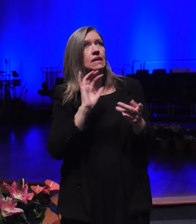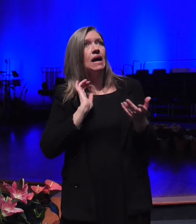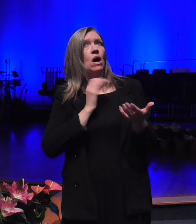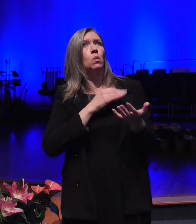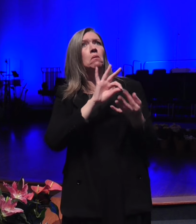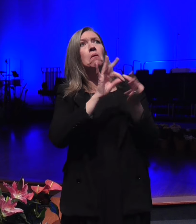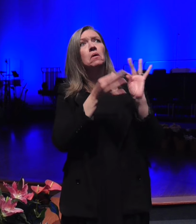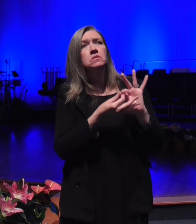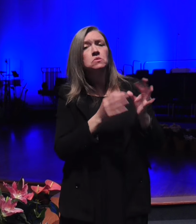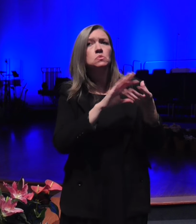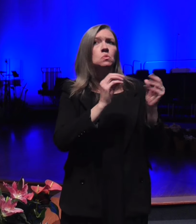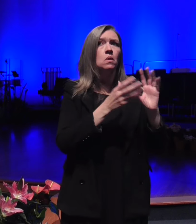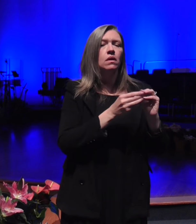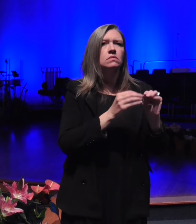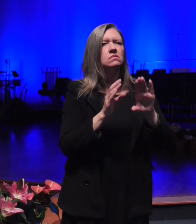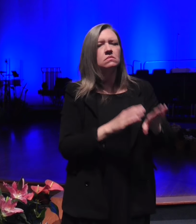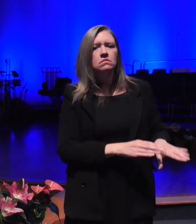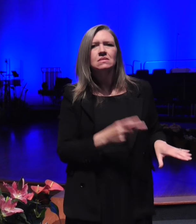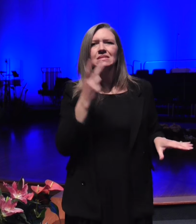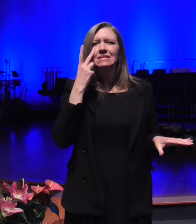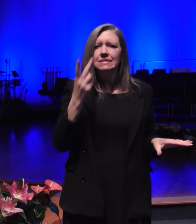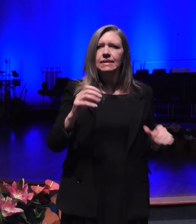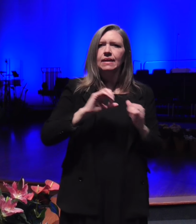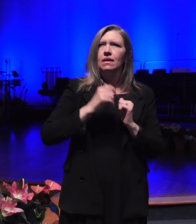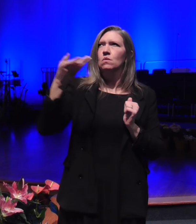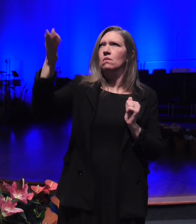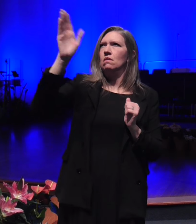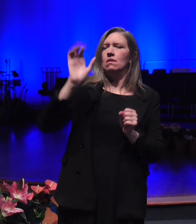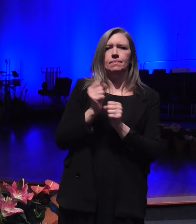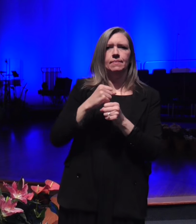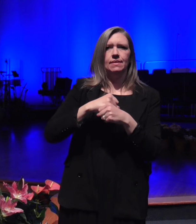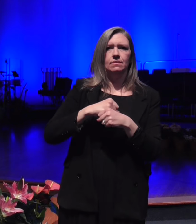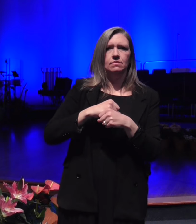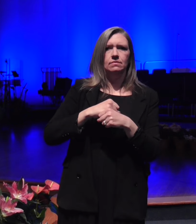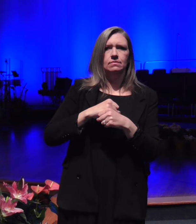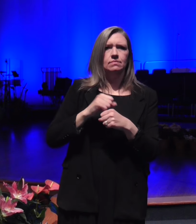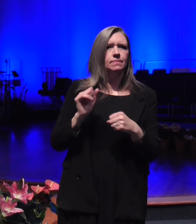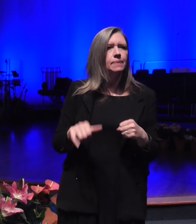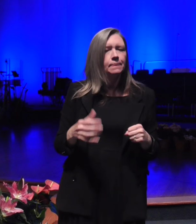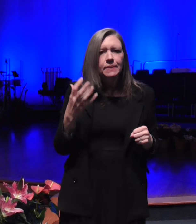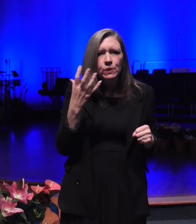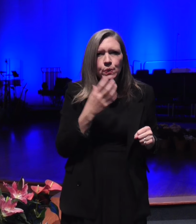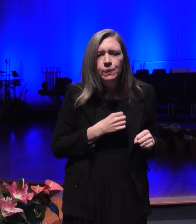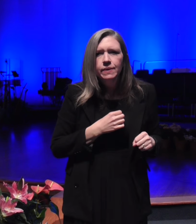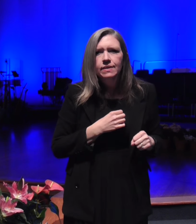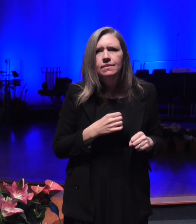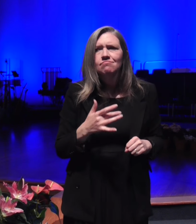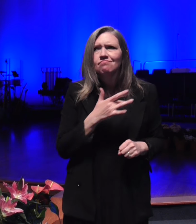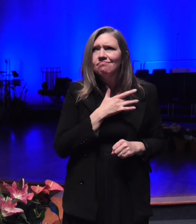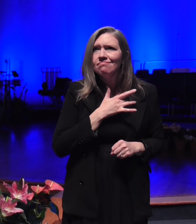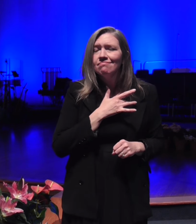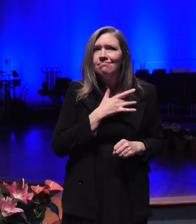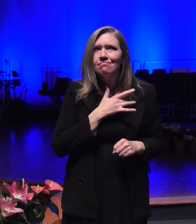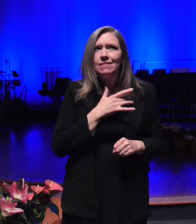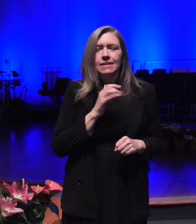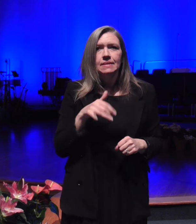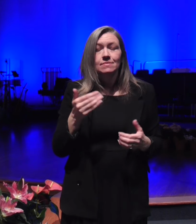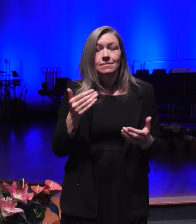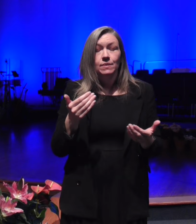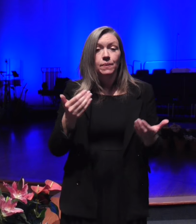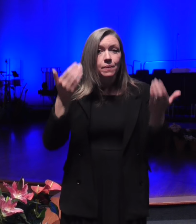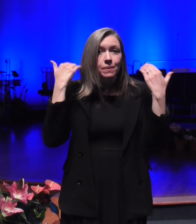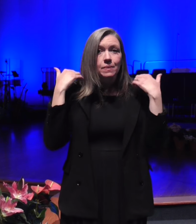as God has made it, in its beauty, in its overwhelming